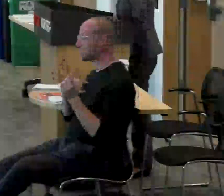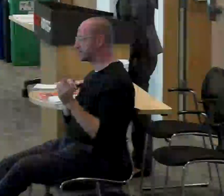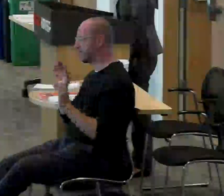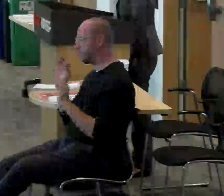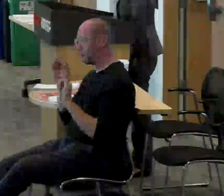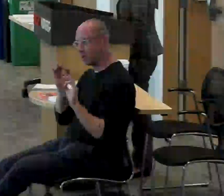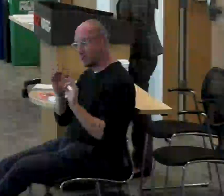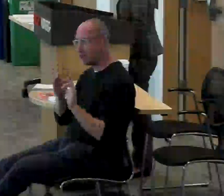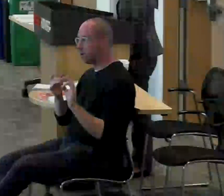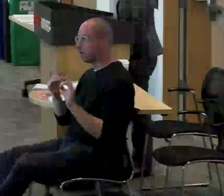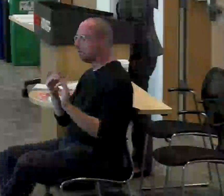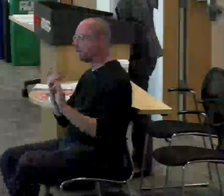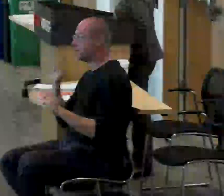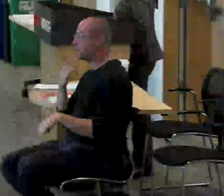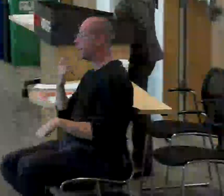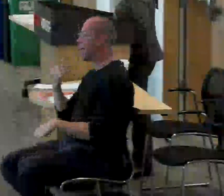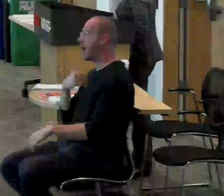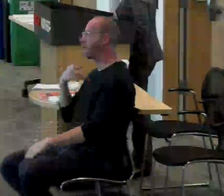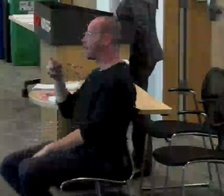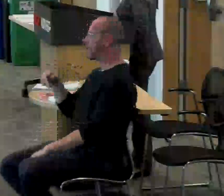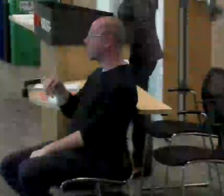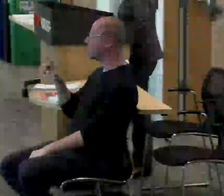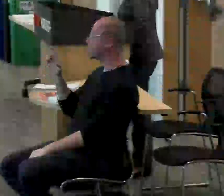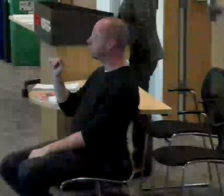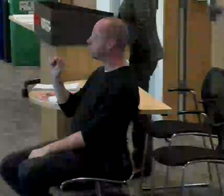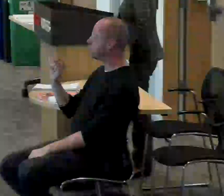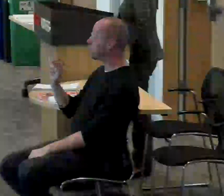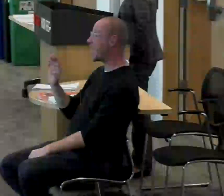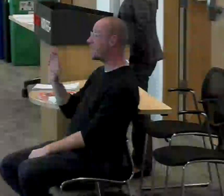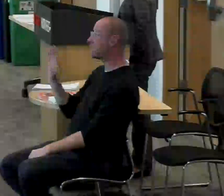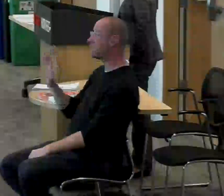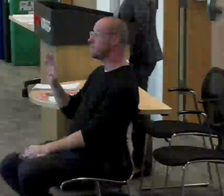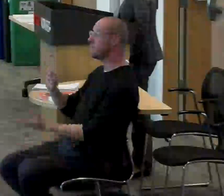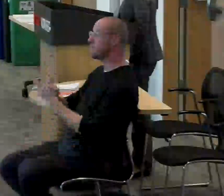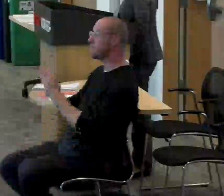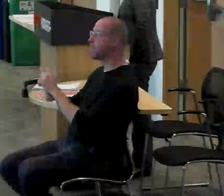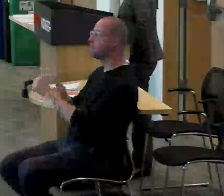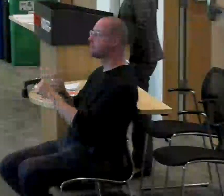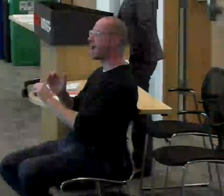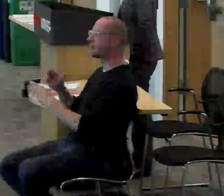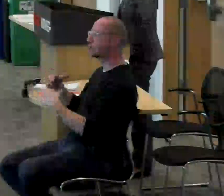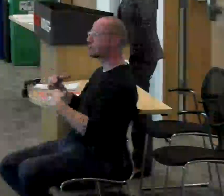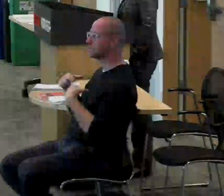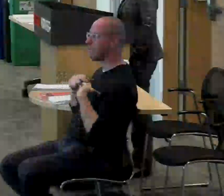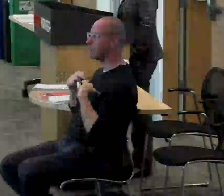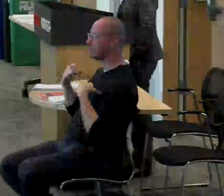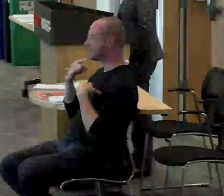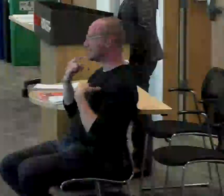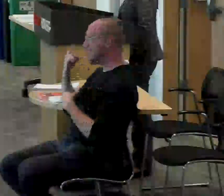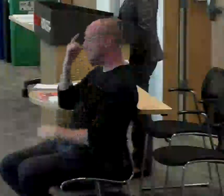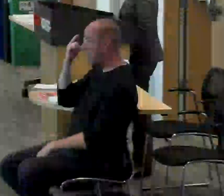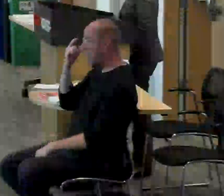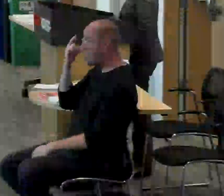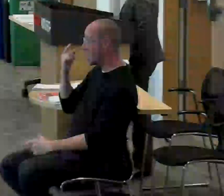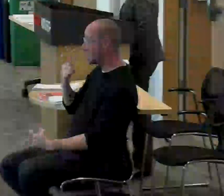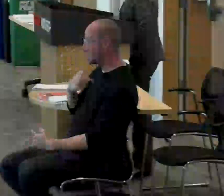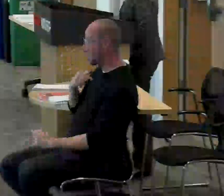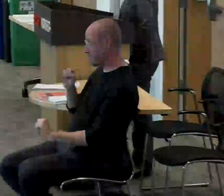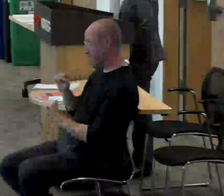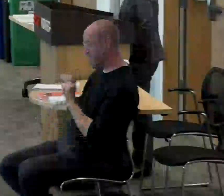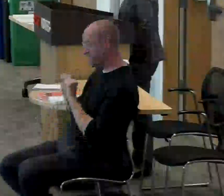as kind of like a plan B retirement based on her disability. She doesn't know if she'll need benefits when she's older. She doesn't know if she'll be able to work as long as she